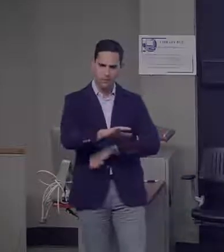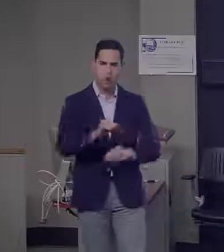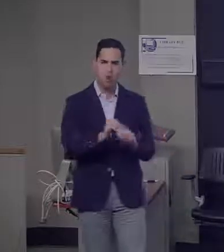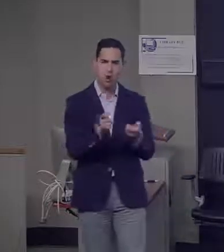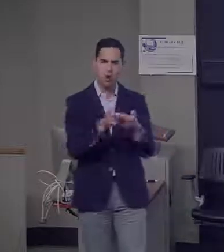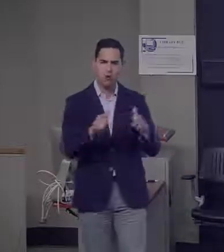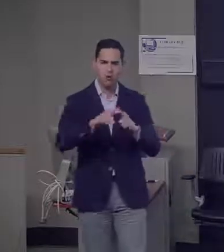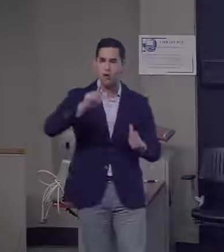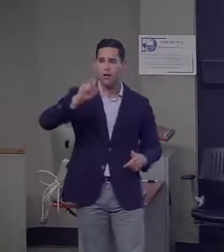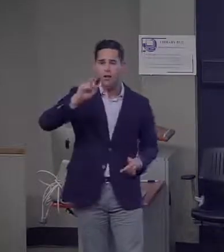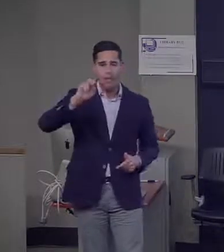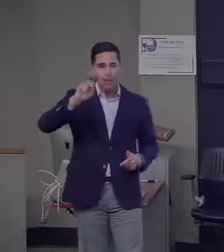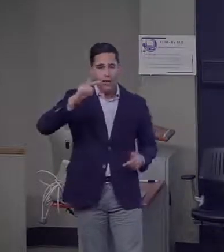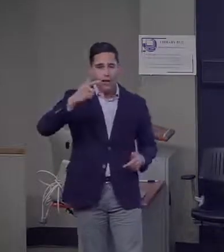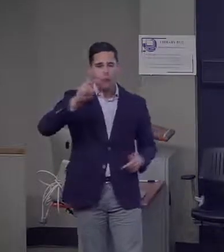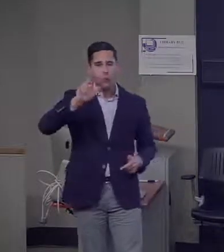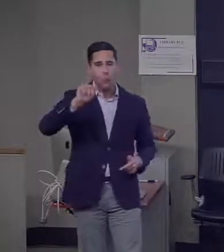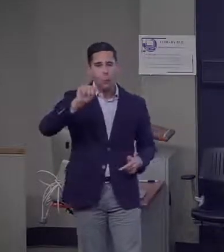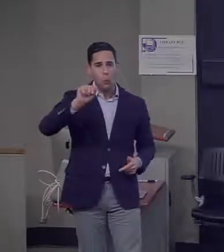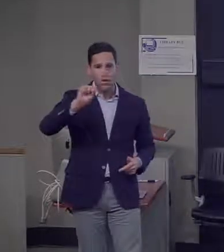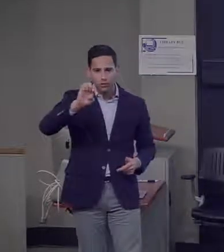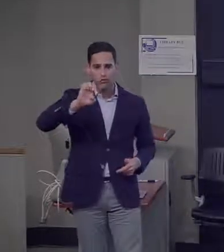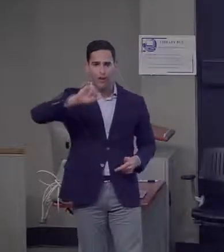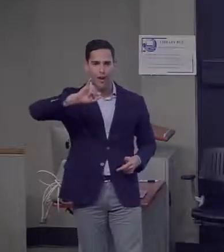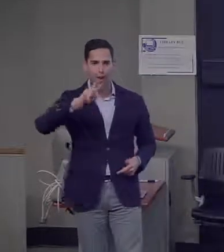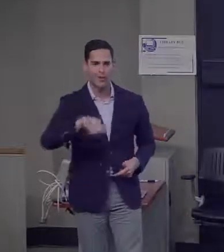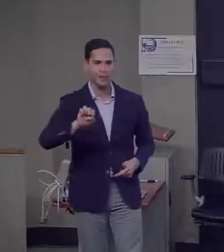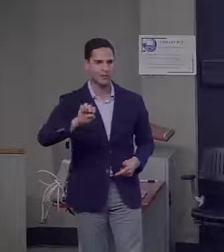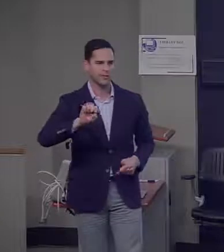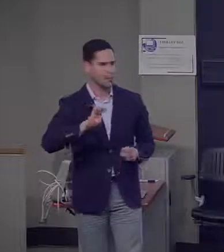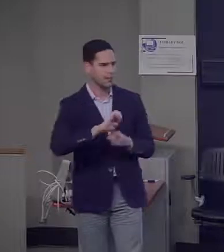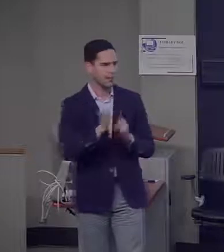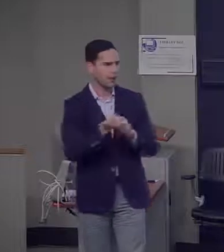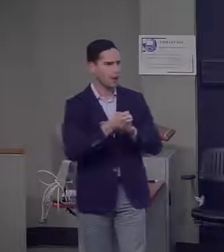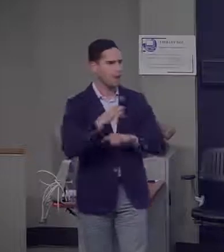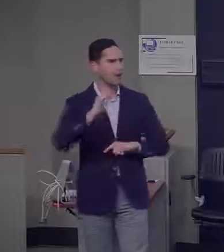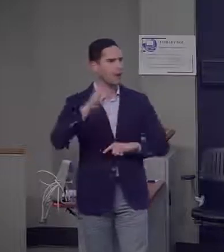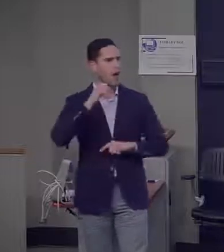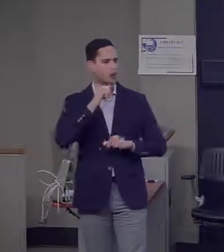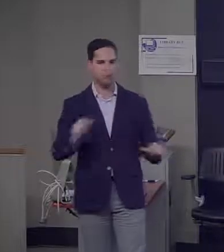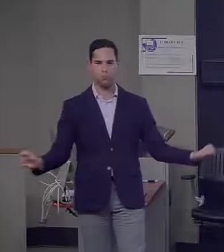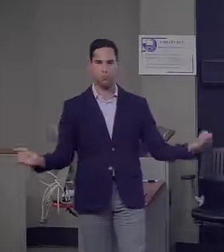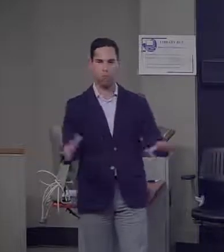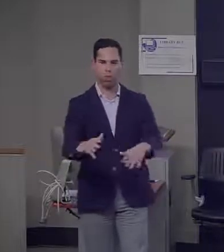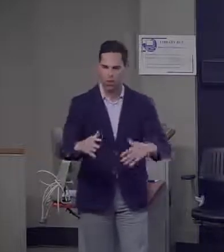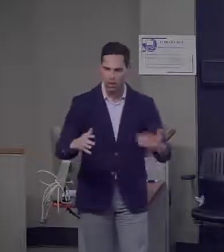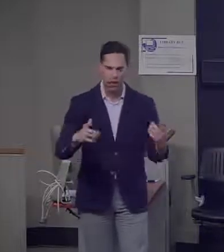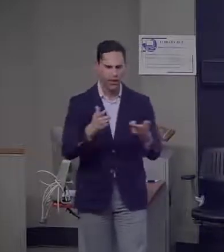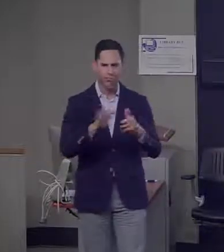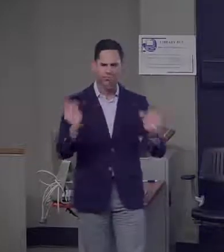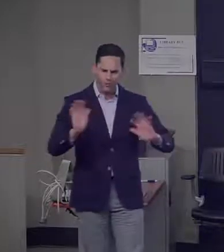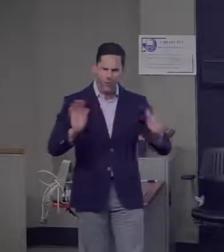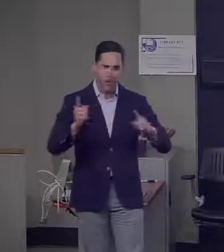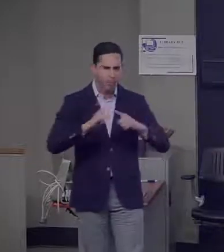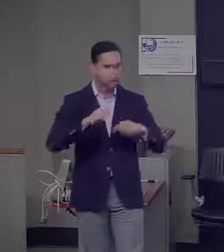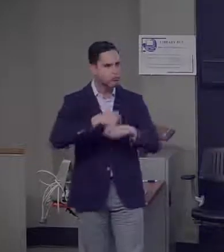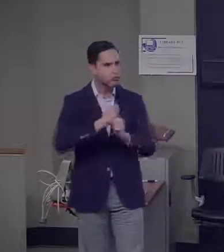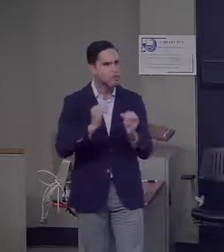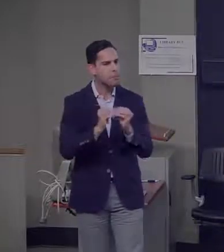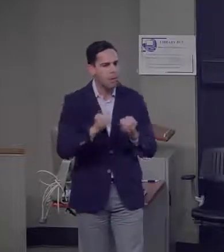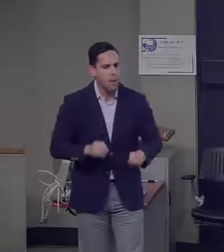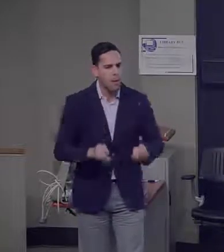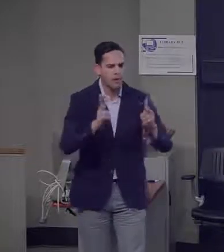mean not just to have more language popped in the background, but creating these opportunities for more of